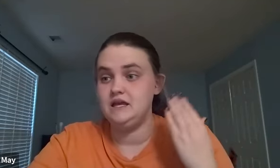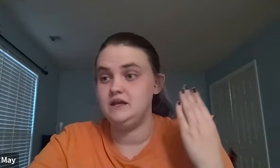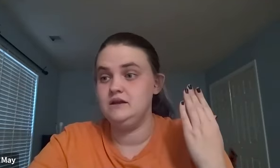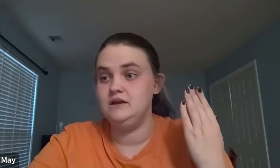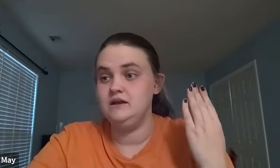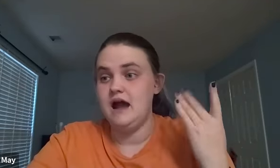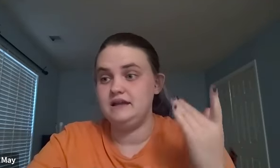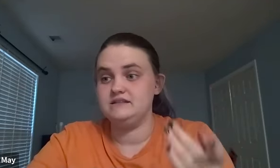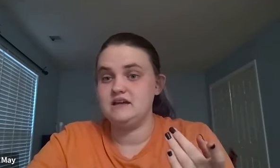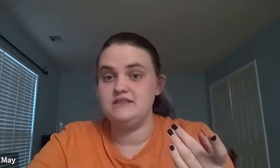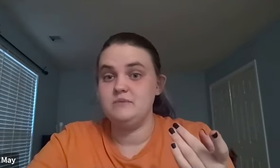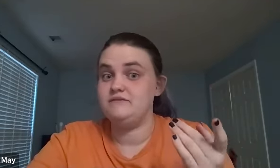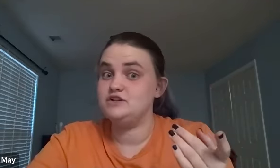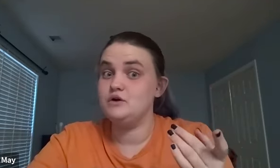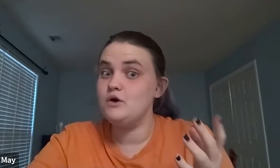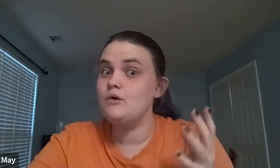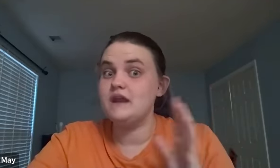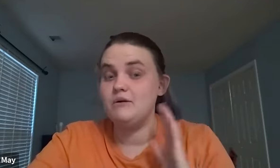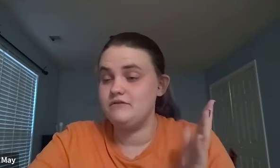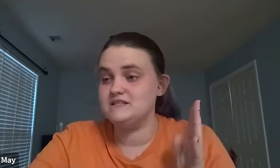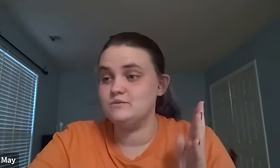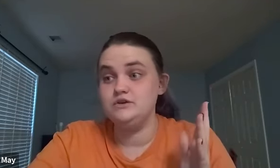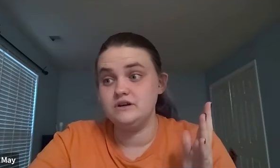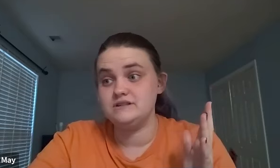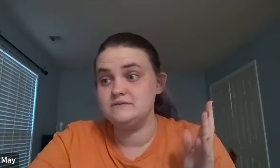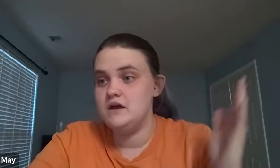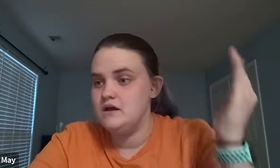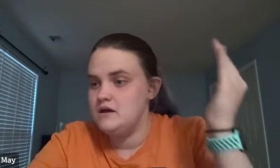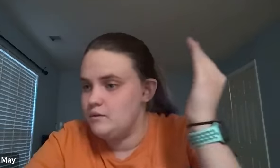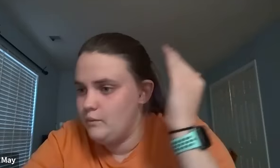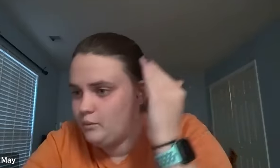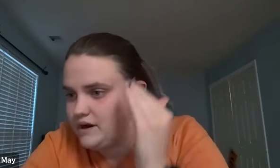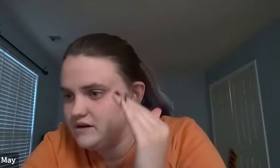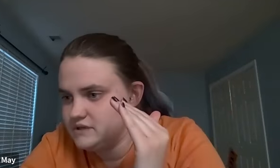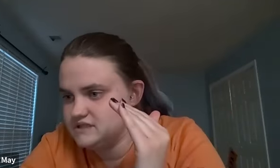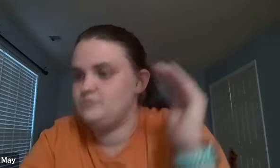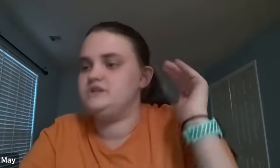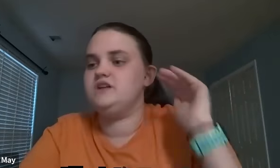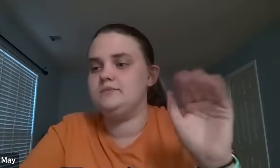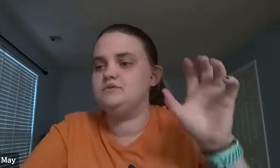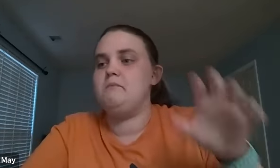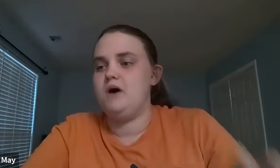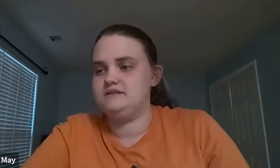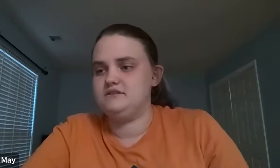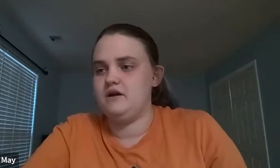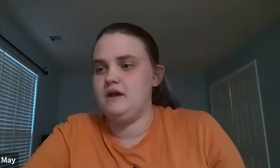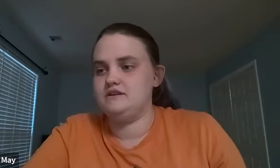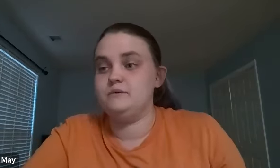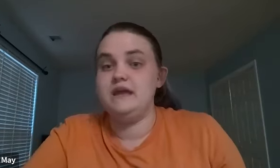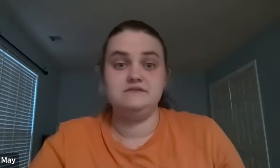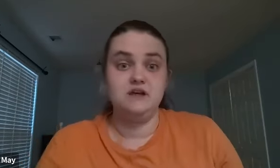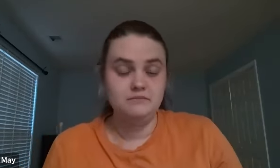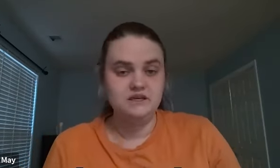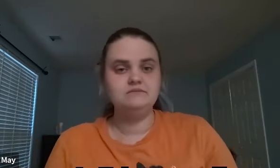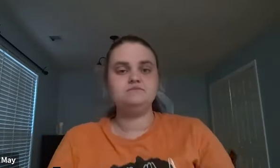and I can sign them. And if I don't know them, then I will find someone who does. Where did we stop? We stopped with monster. Okay. So we have zombie.